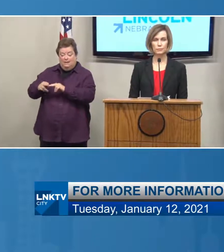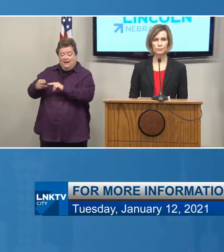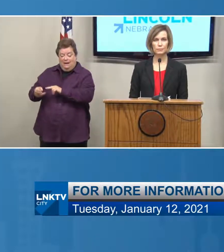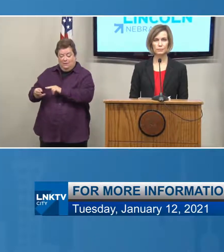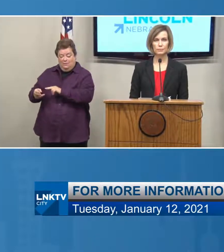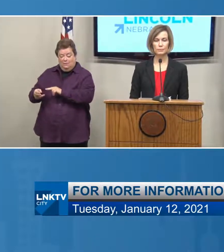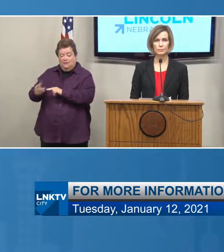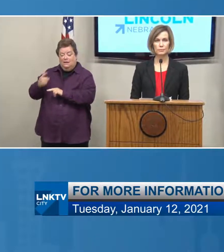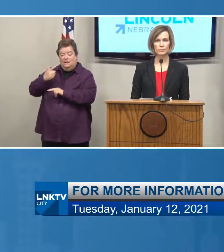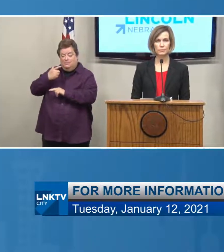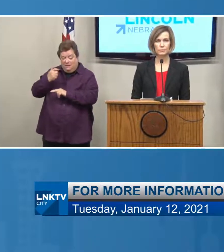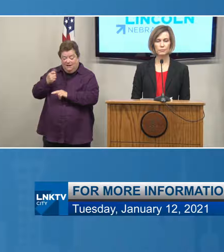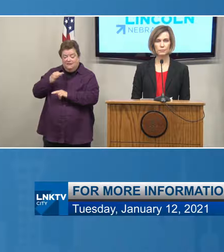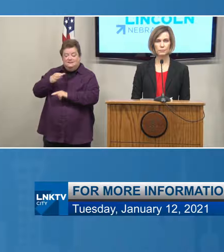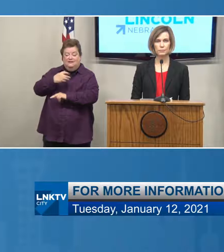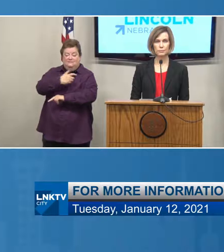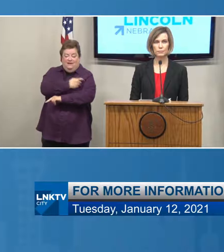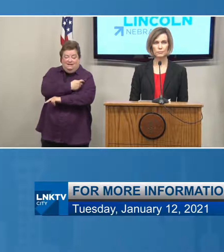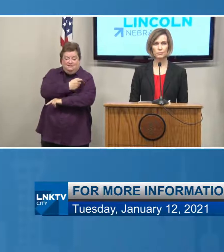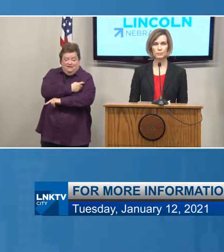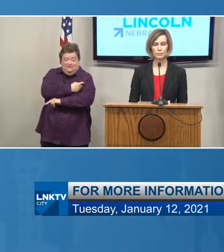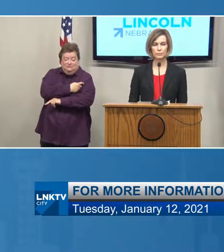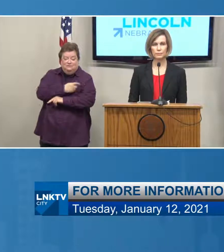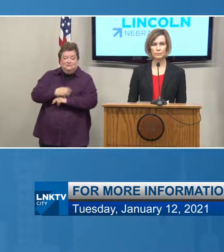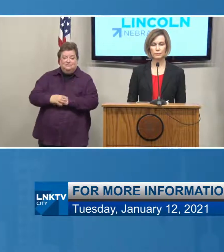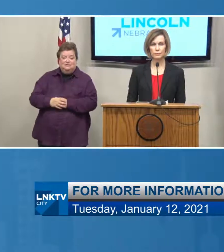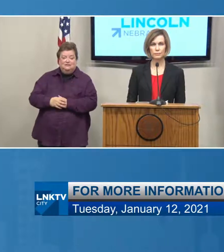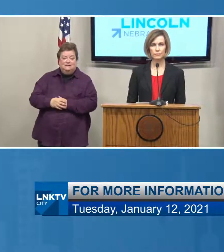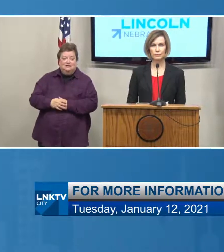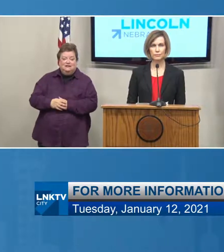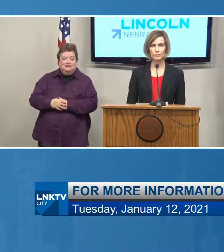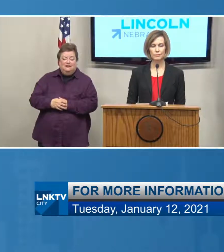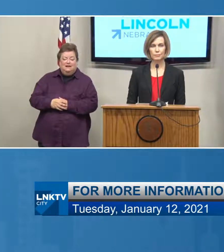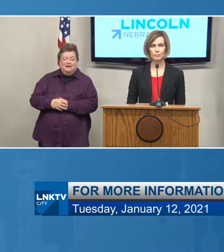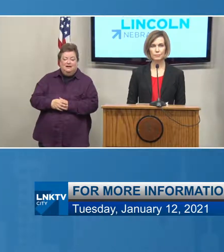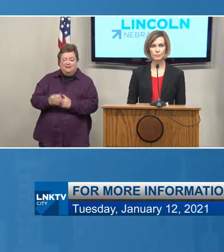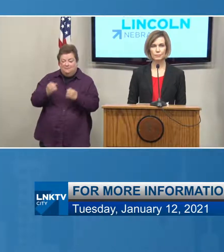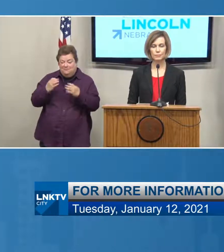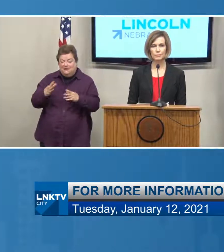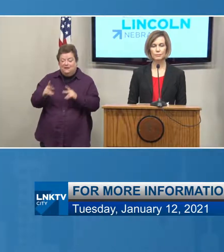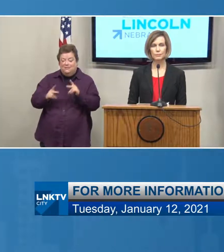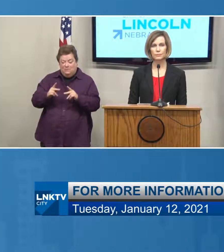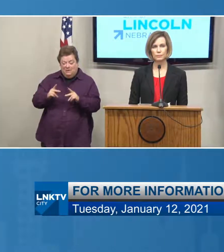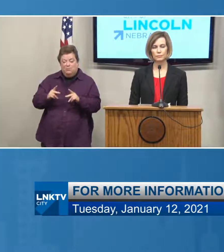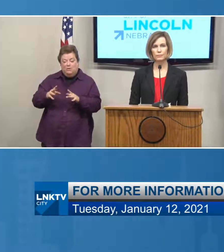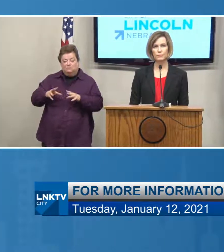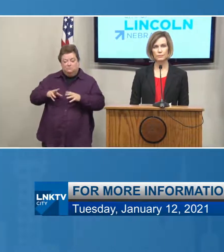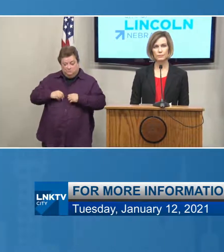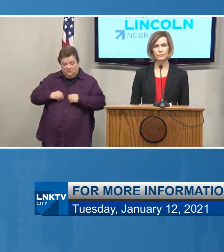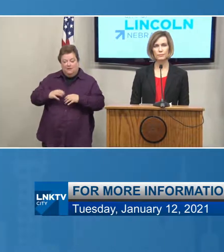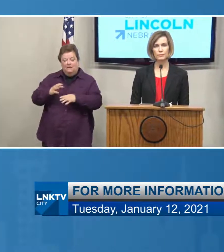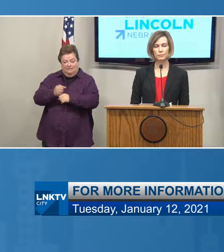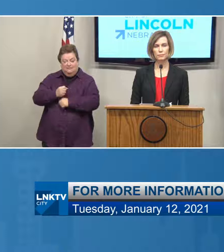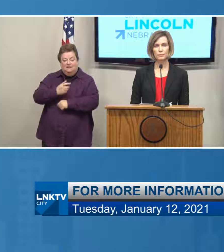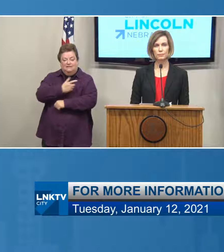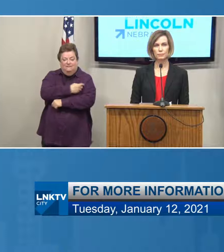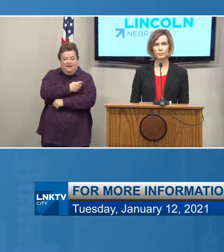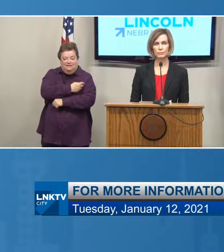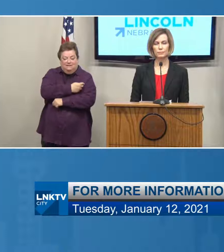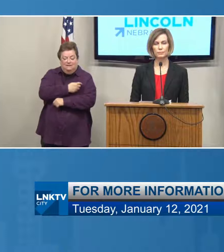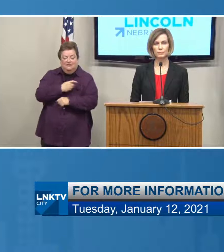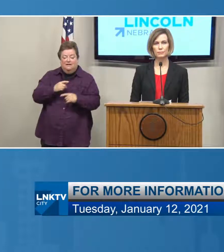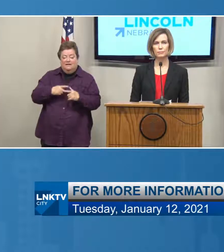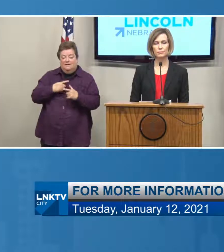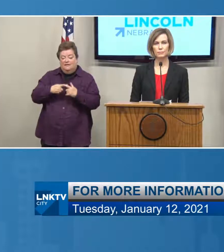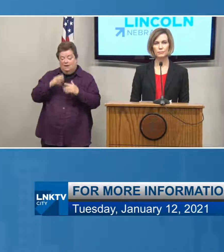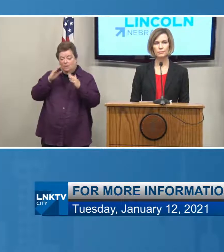the vaccination and a lot of people agreeing to have that done, then hopefully we'll get to the point where